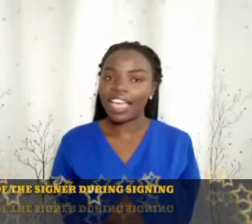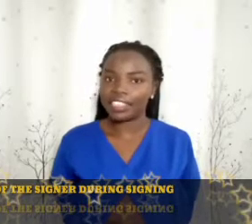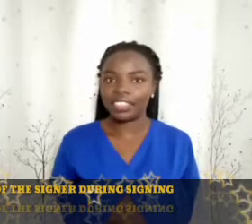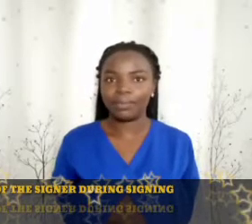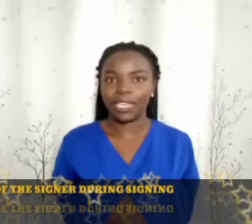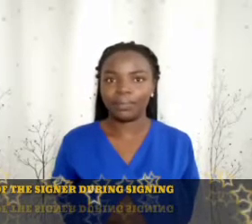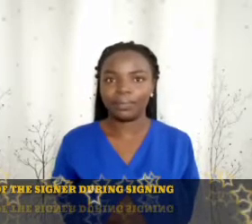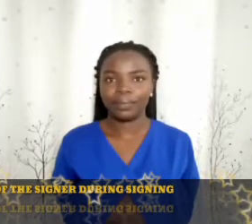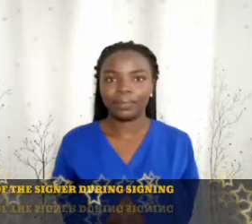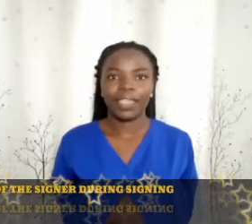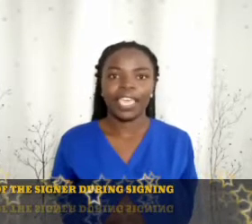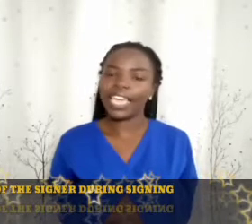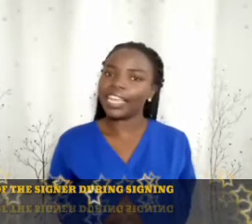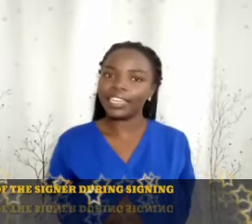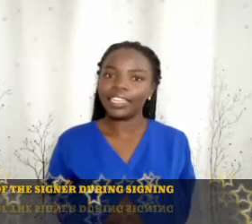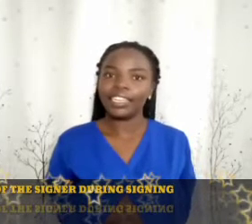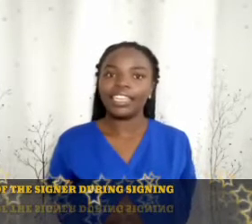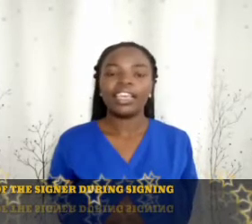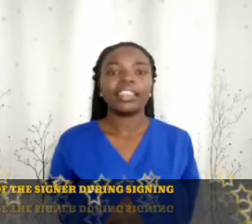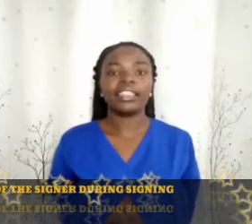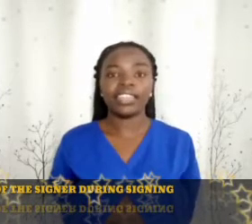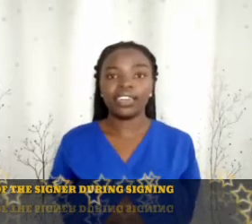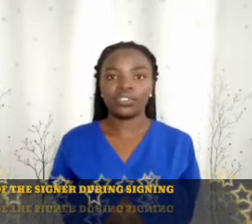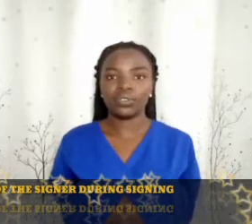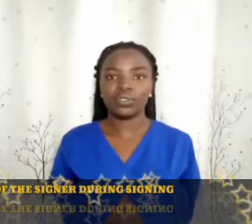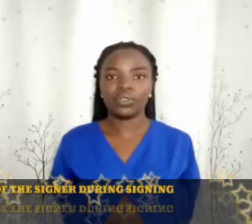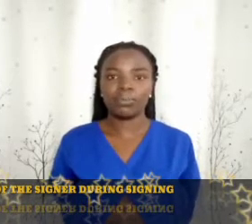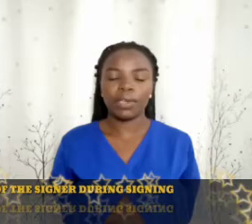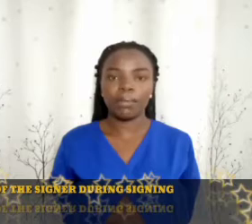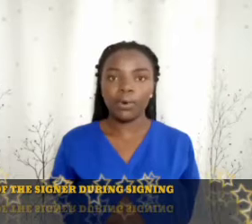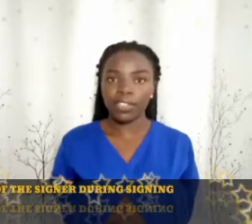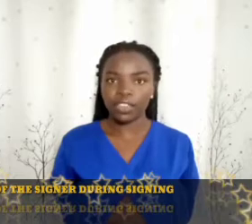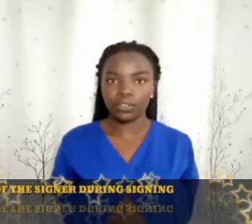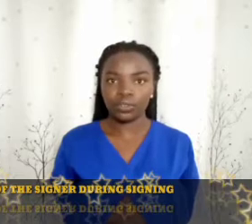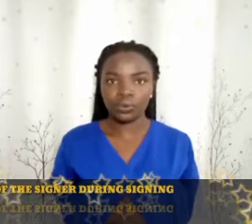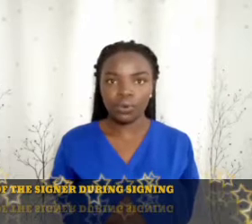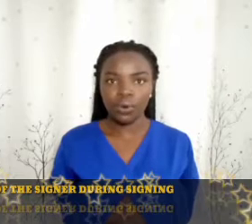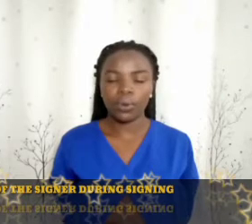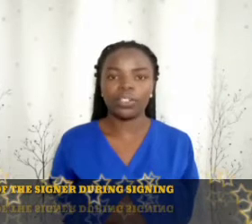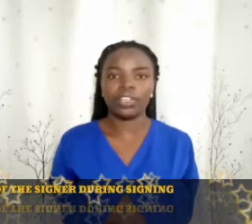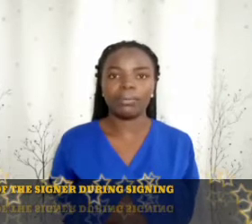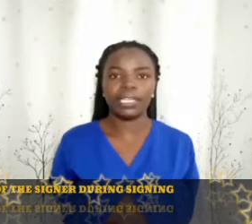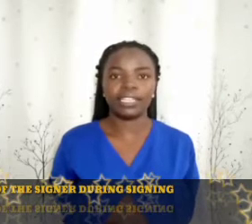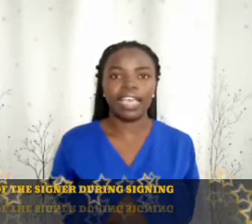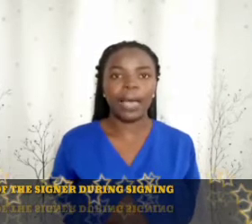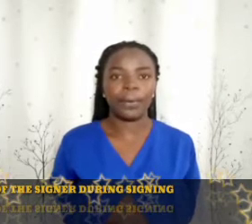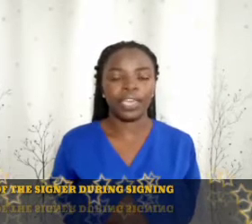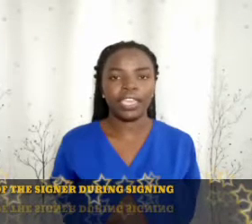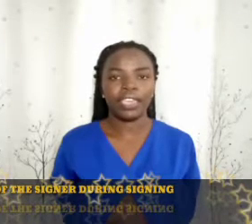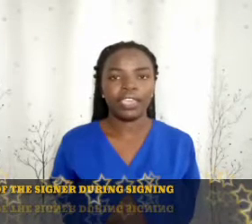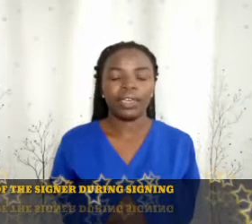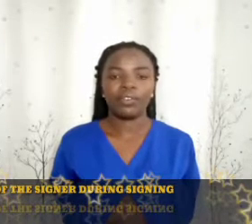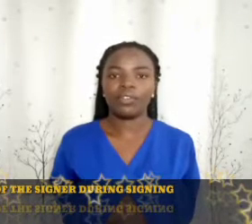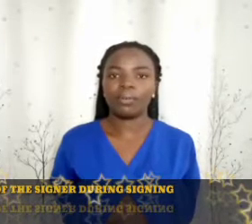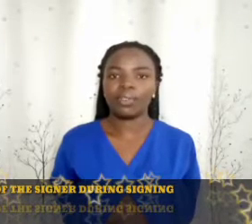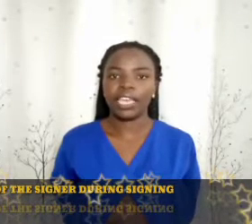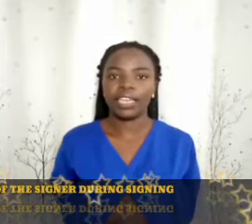time. And the signer should not be more than 2 or 3 meters away from the